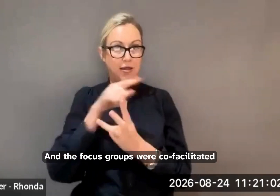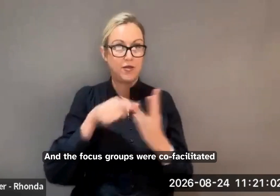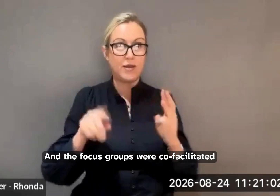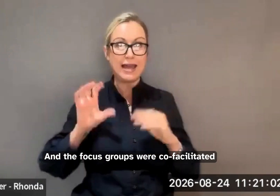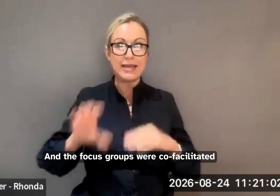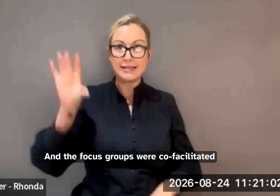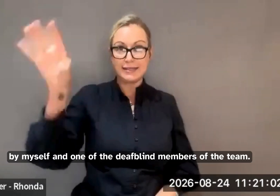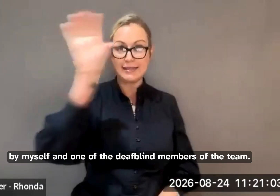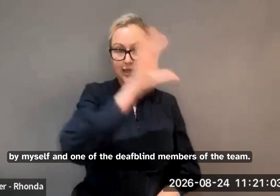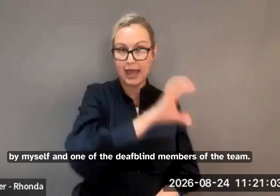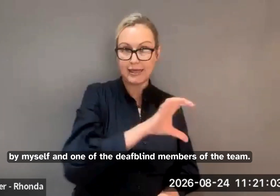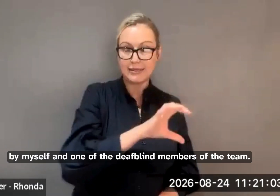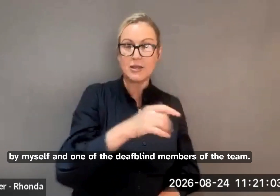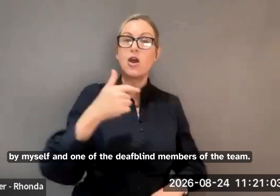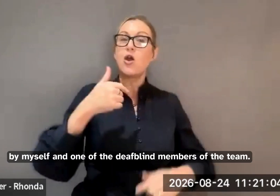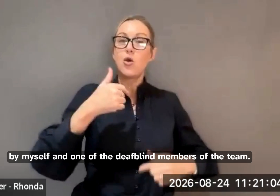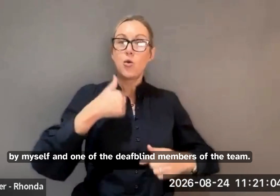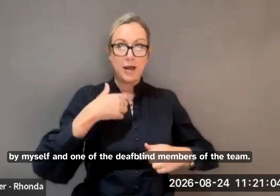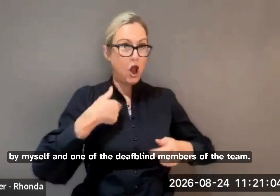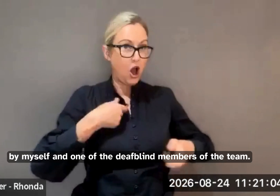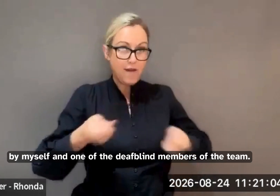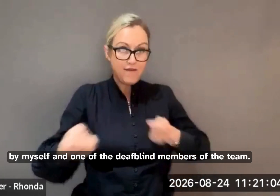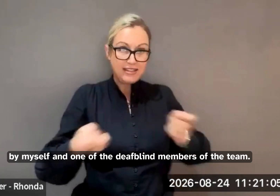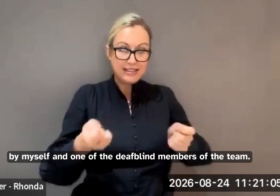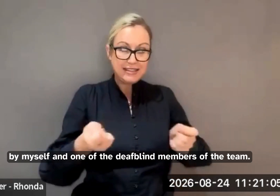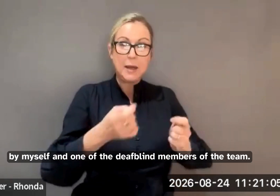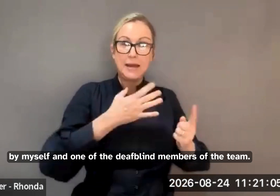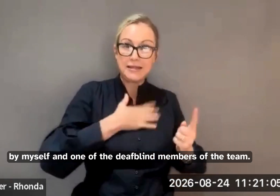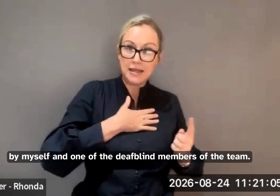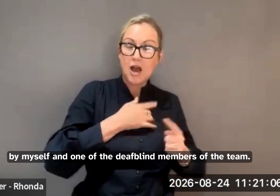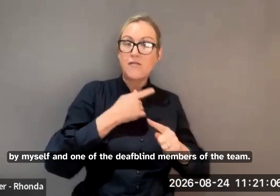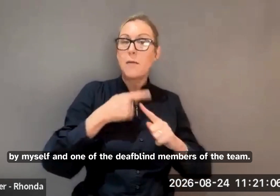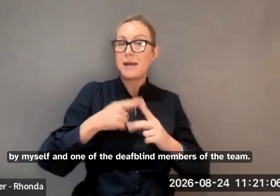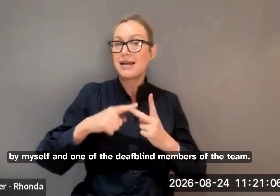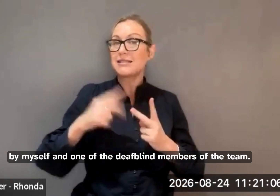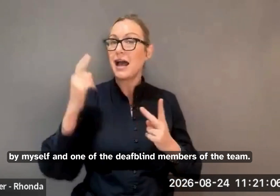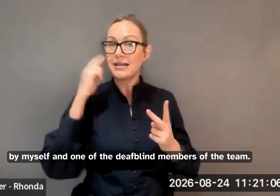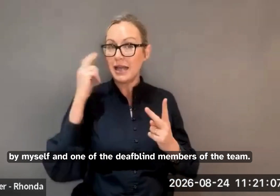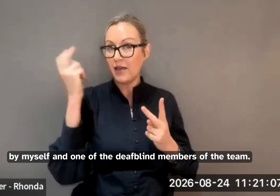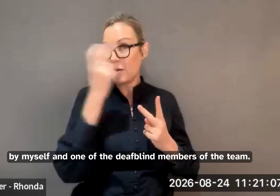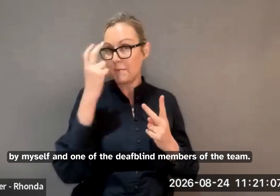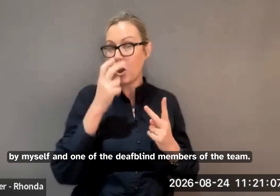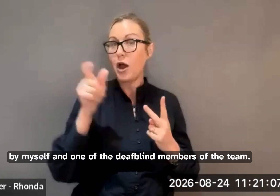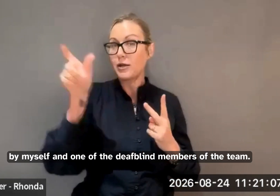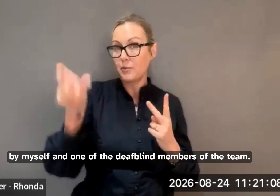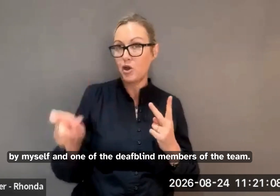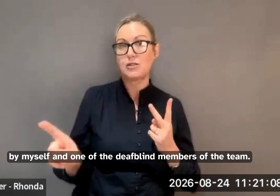were co-facilitated by myself and one of the deafblind members of the team.